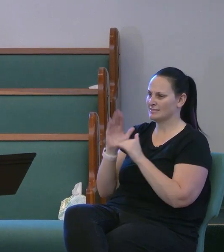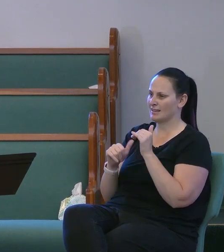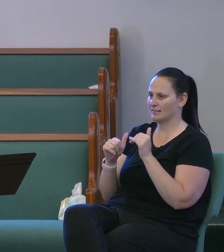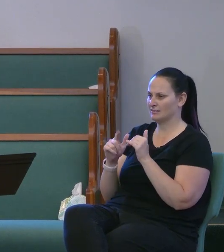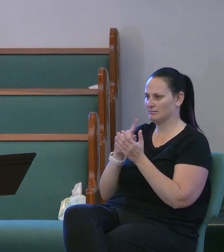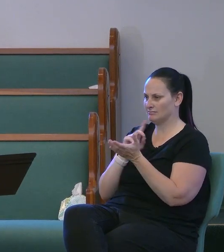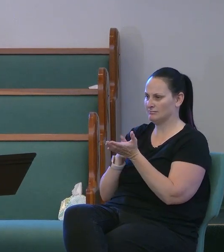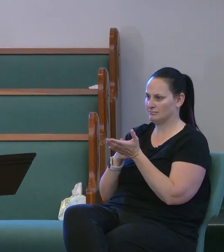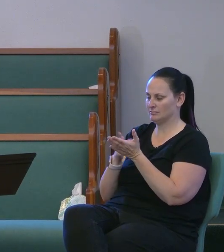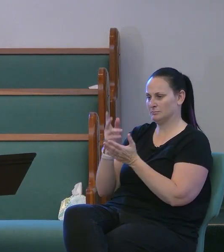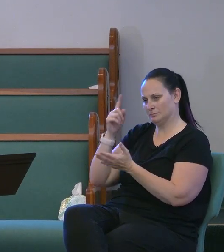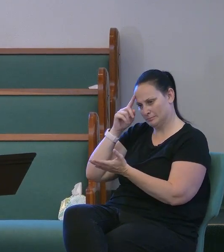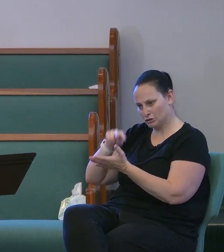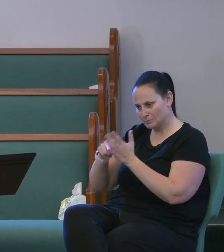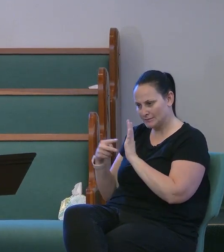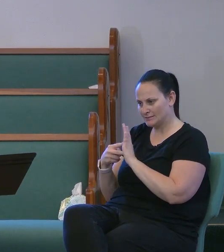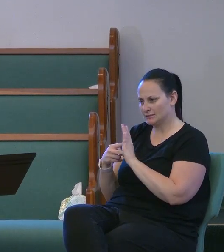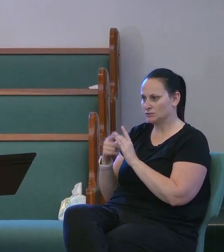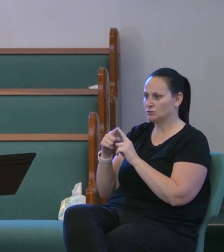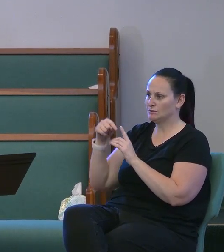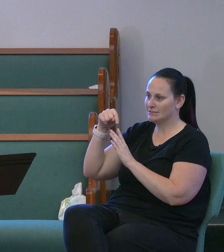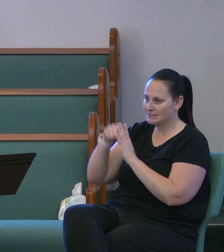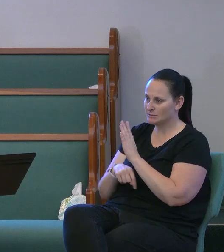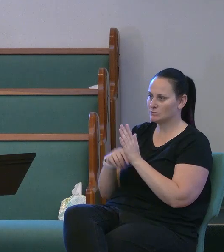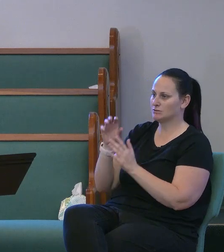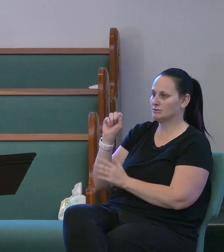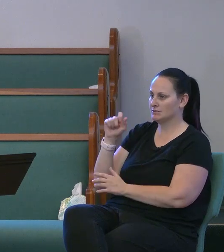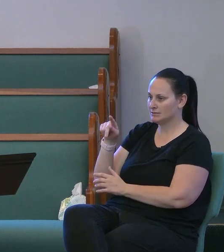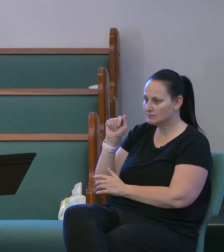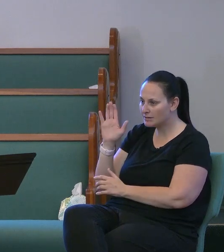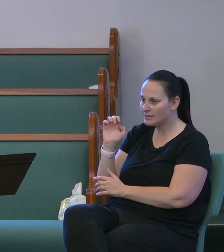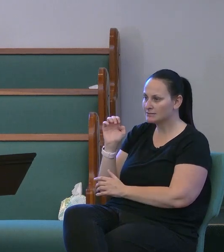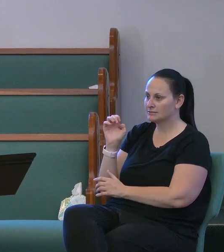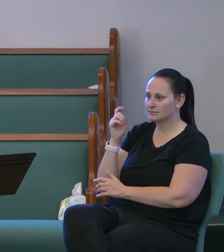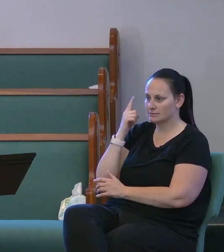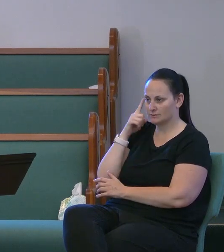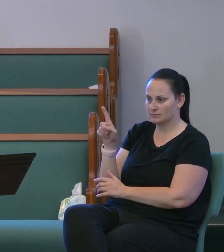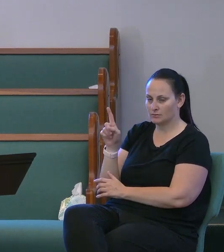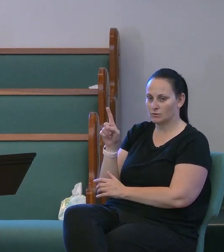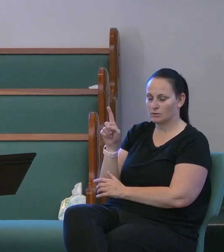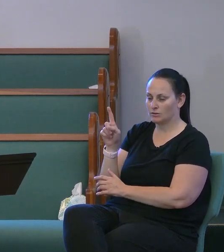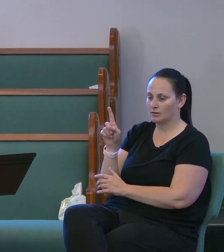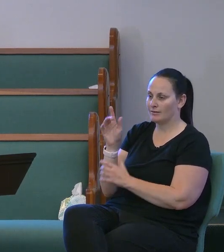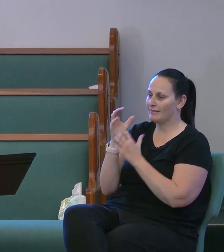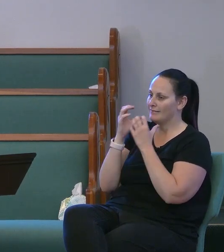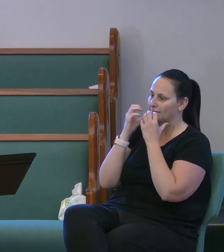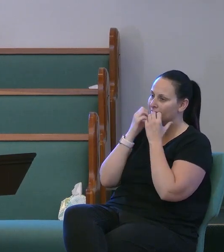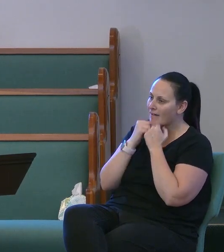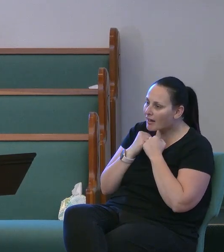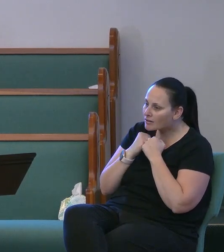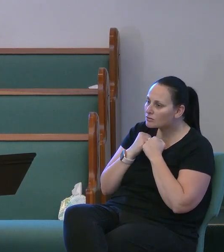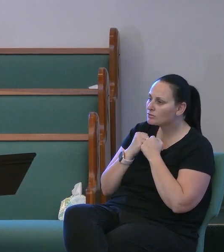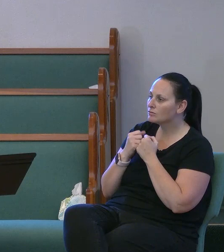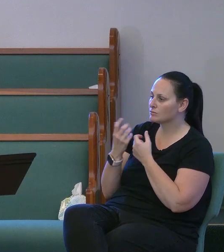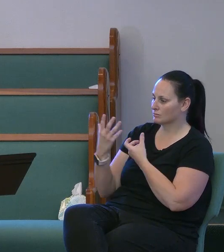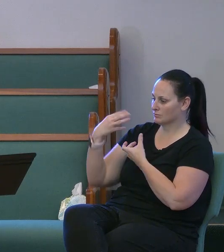altruistic purpose, to this deeper space of this value that is